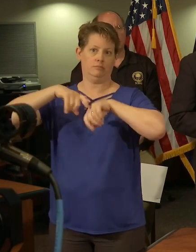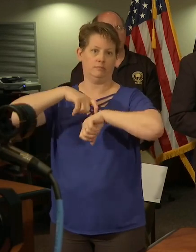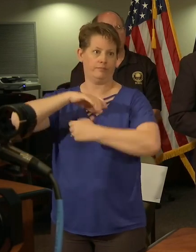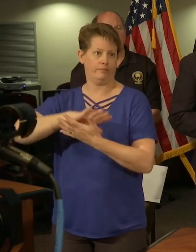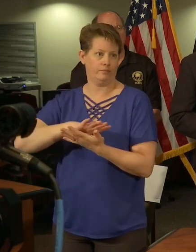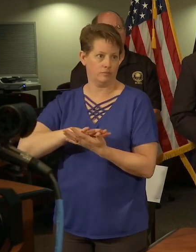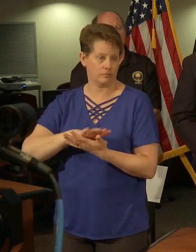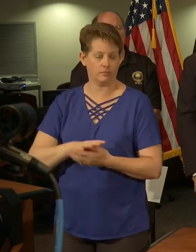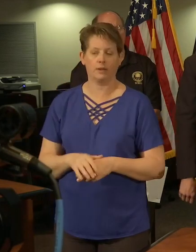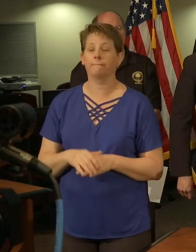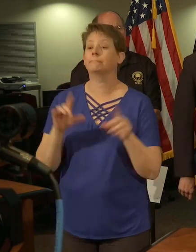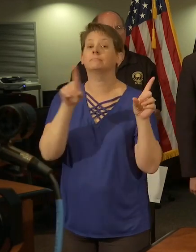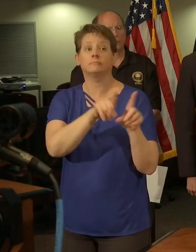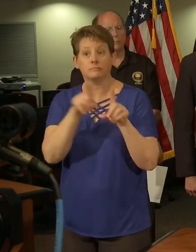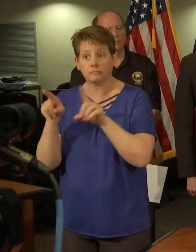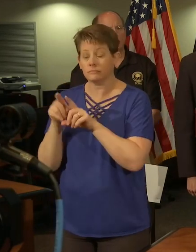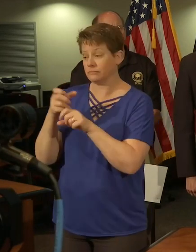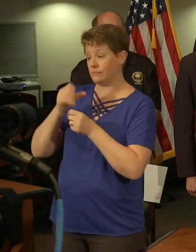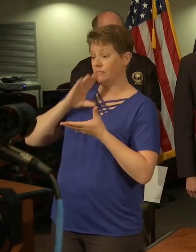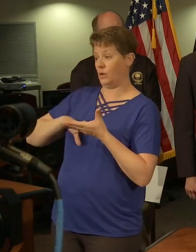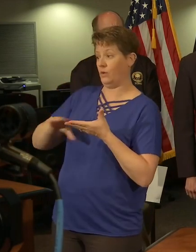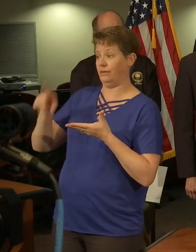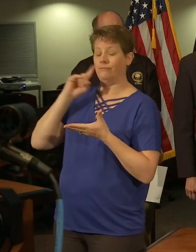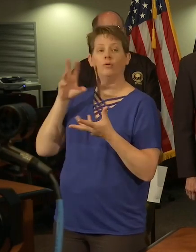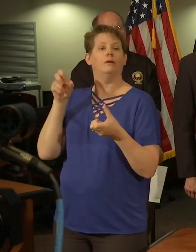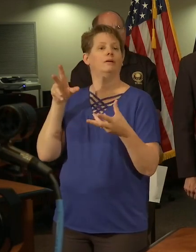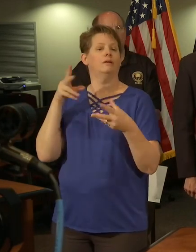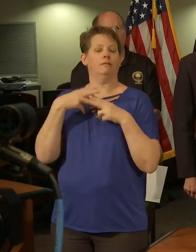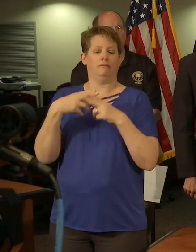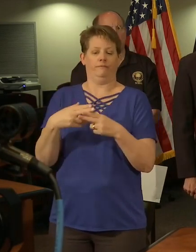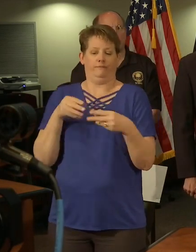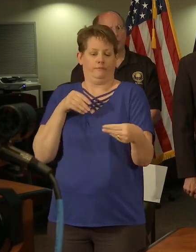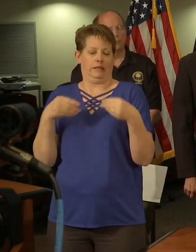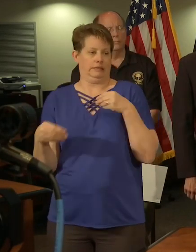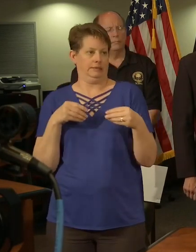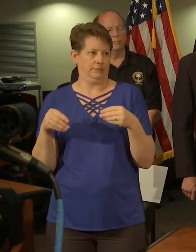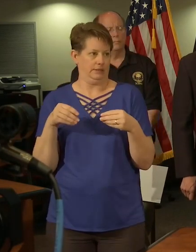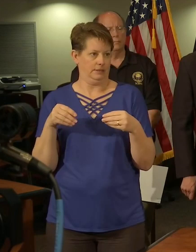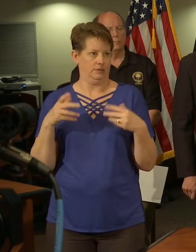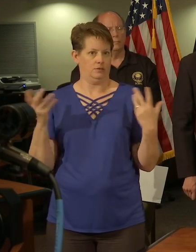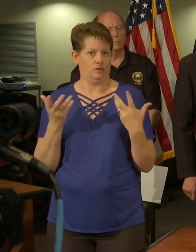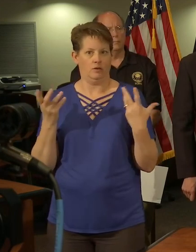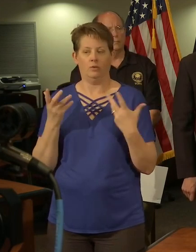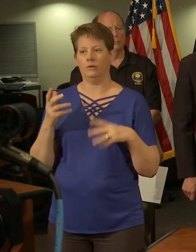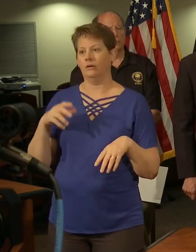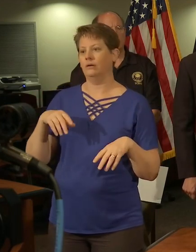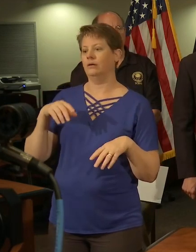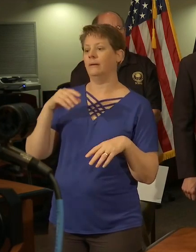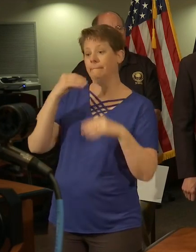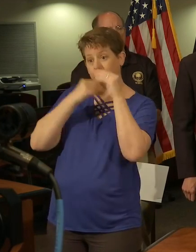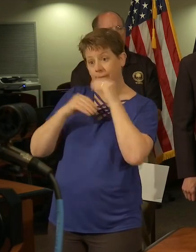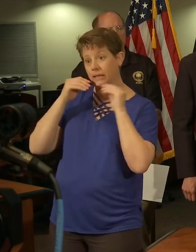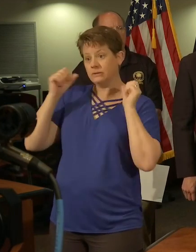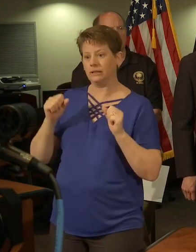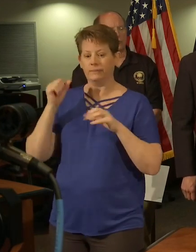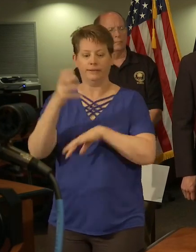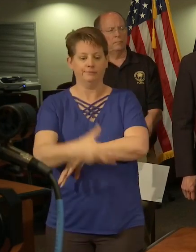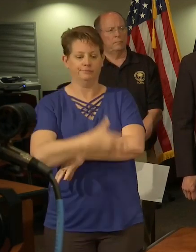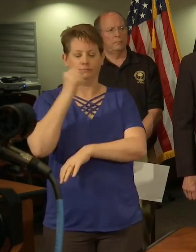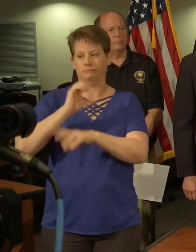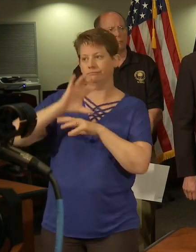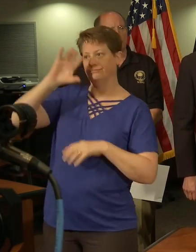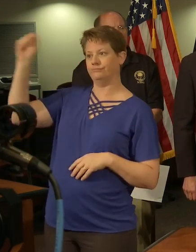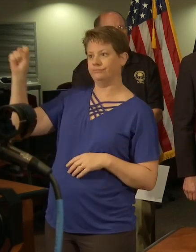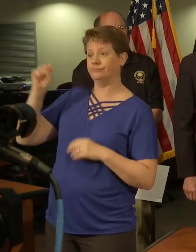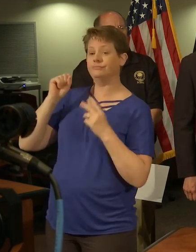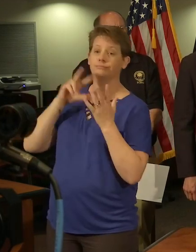have also received a waiver for flexibility so that meals can be the grab and go type. We'll either